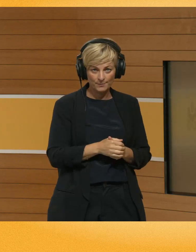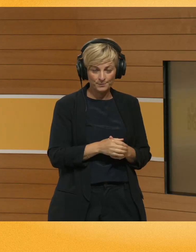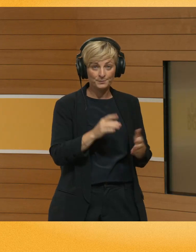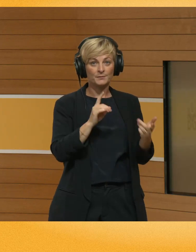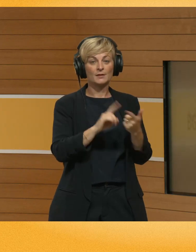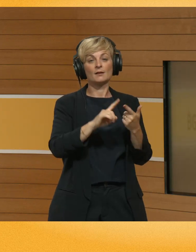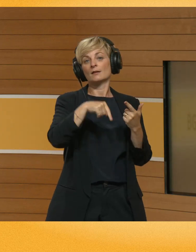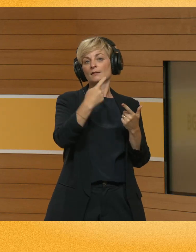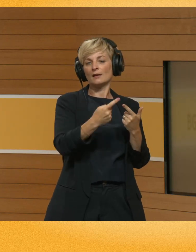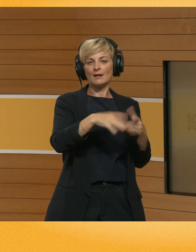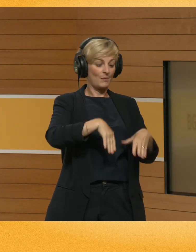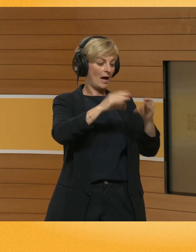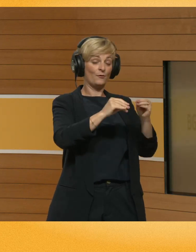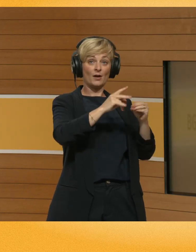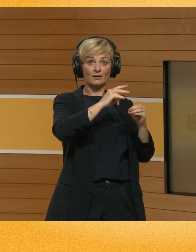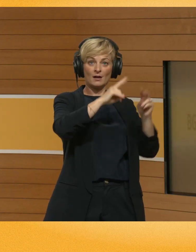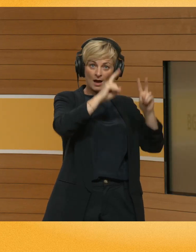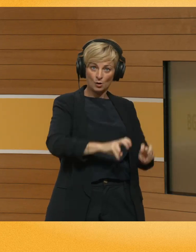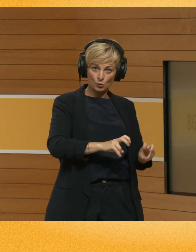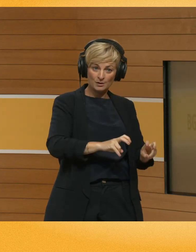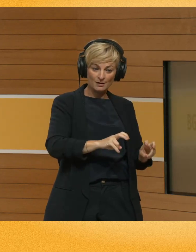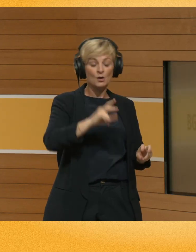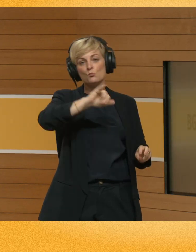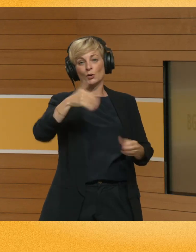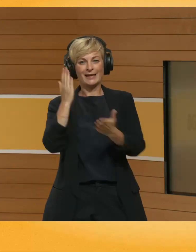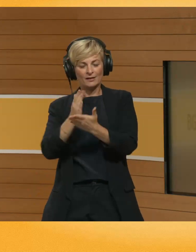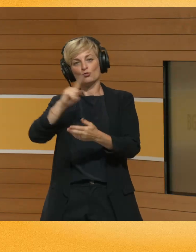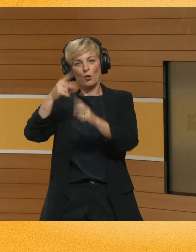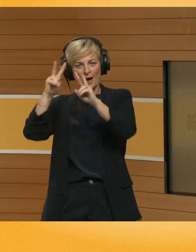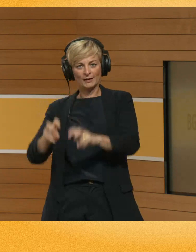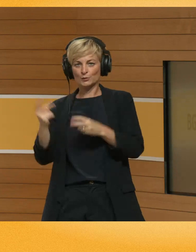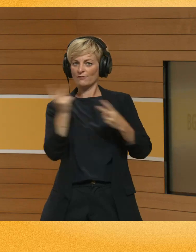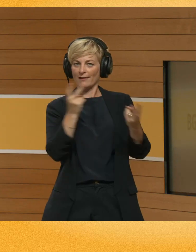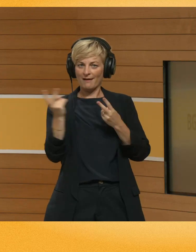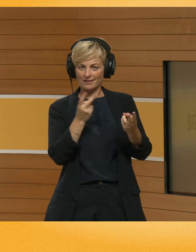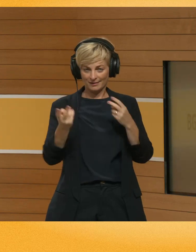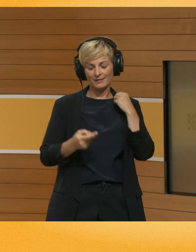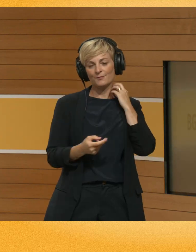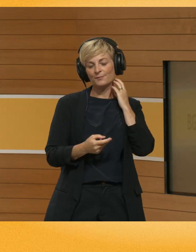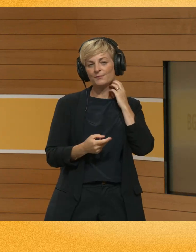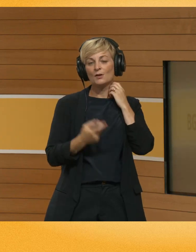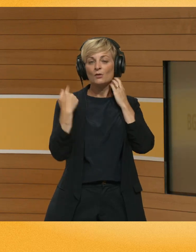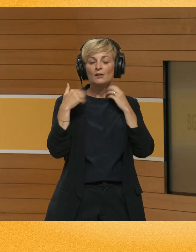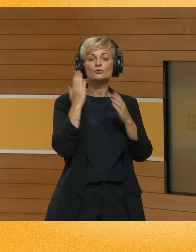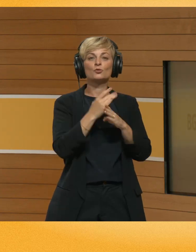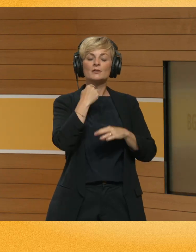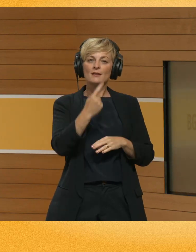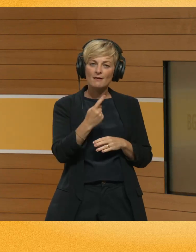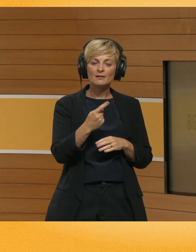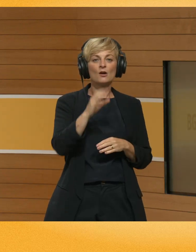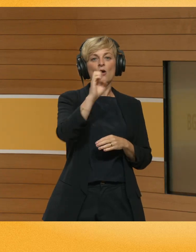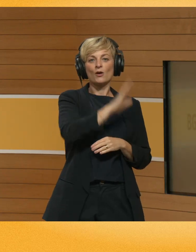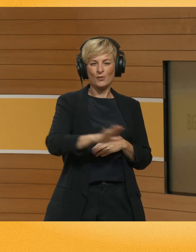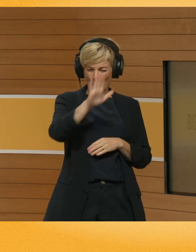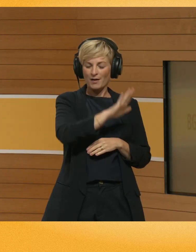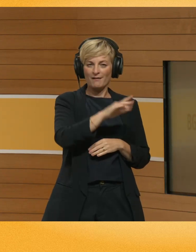project. Then, as I said, every European hospital is twinned with a Magnet-designated US hospital,